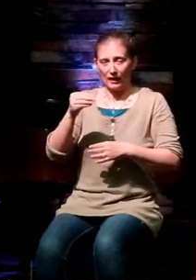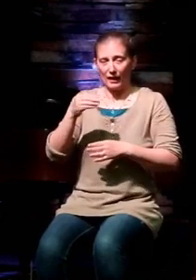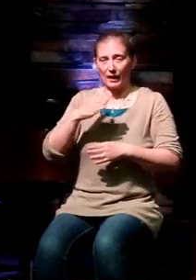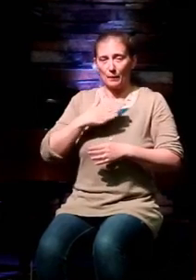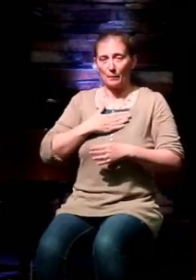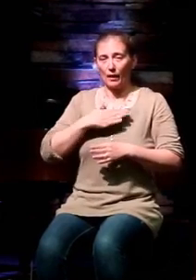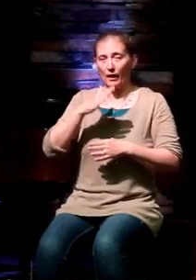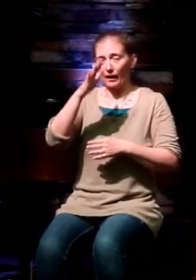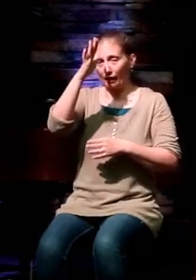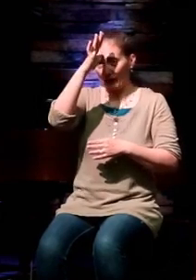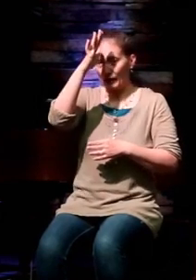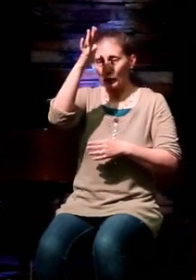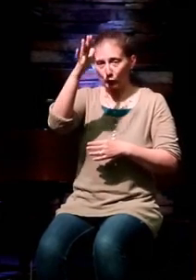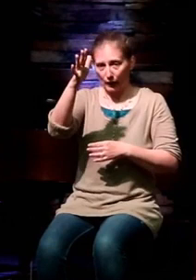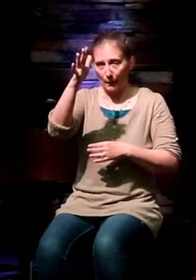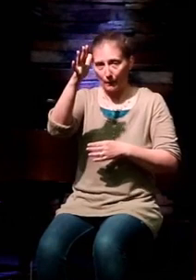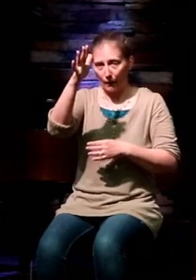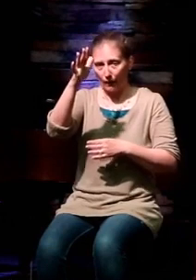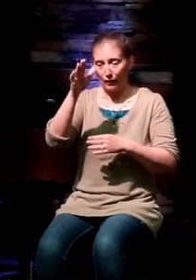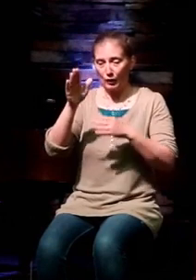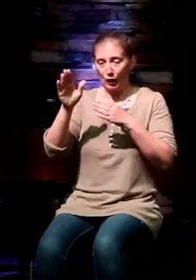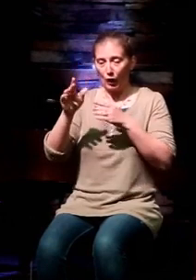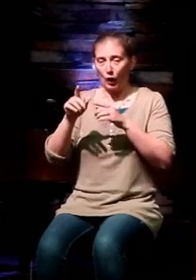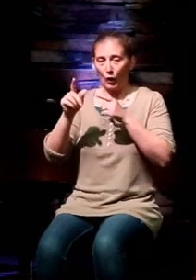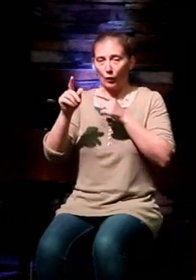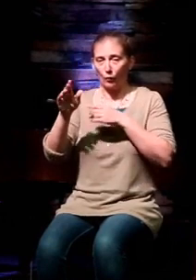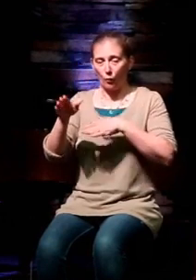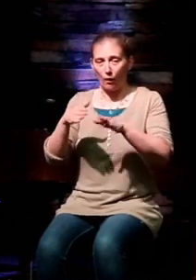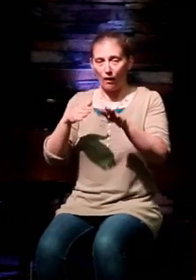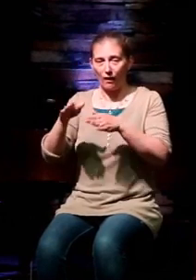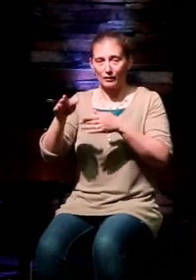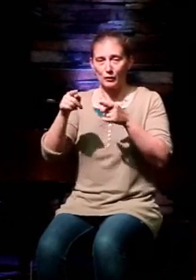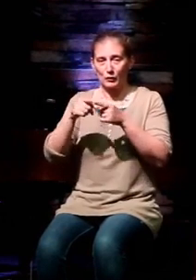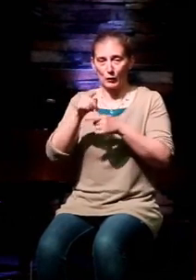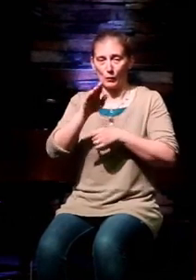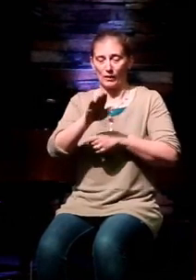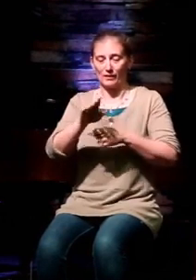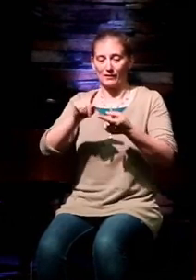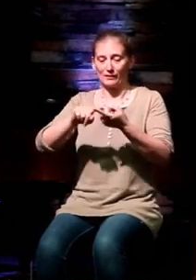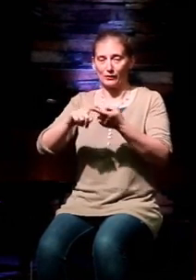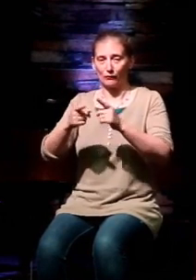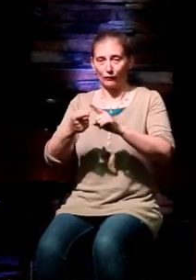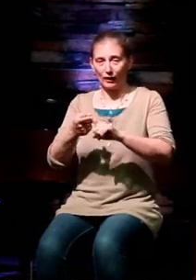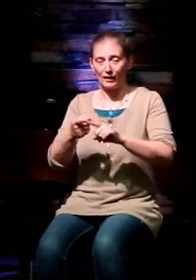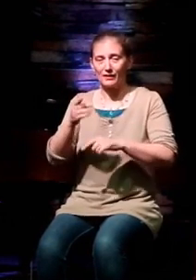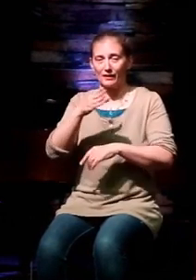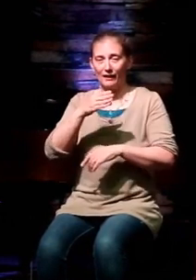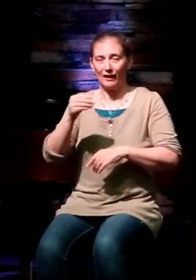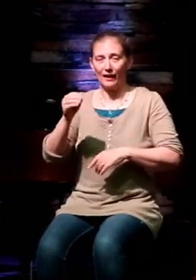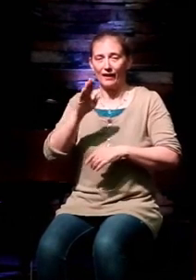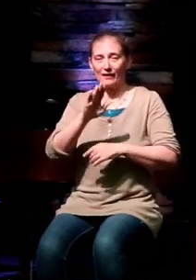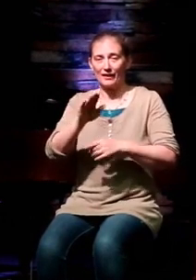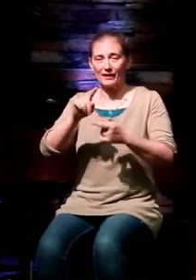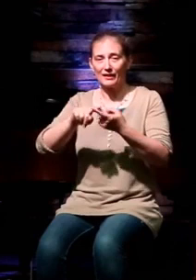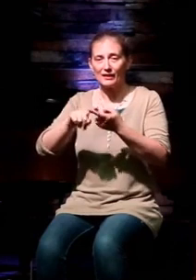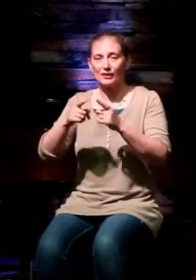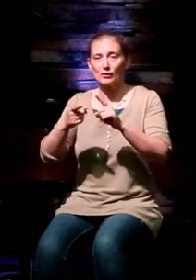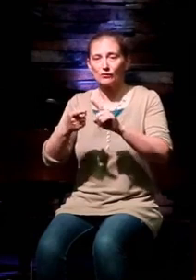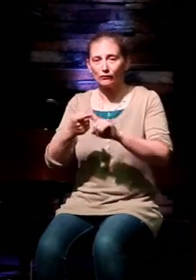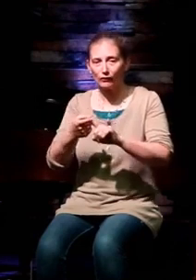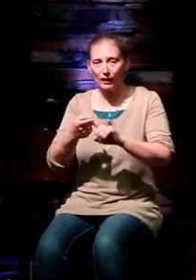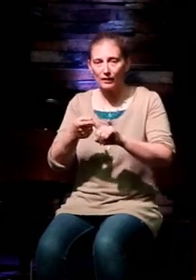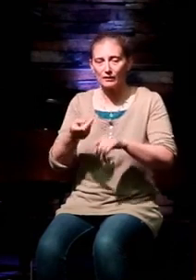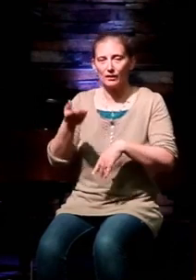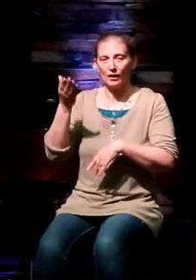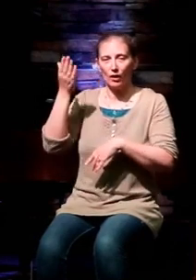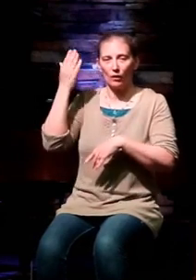to the field where he felt God was leading him to, and lo and behold, his friend was there. His friend's tractor had turned over